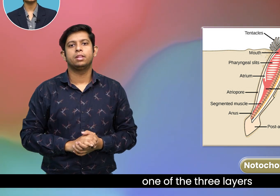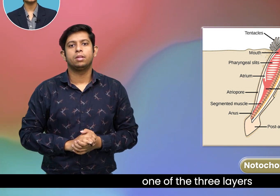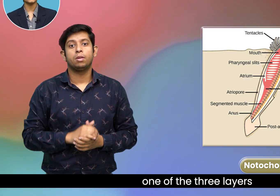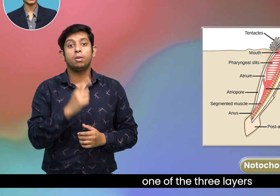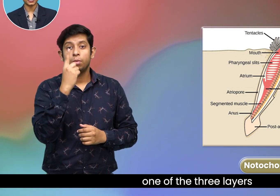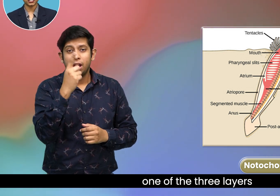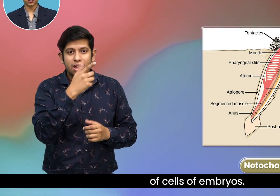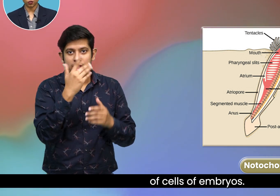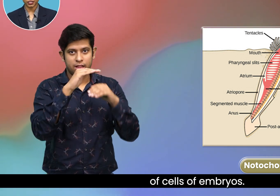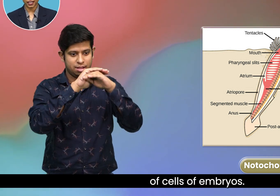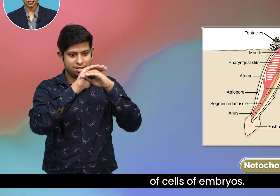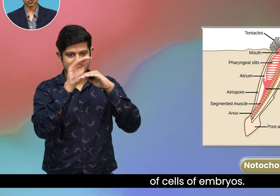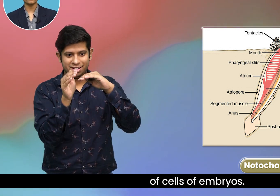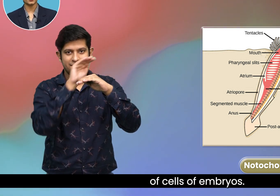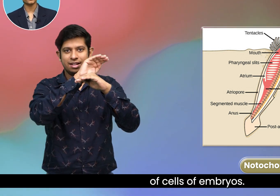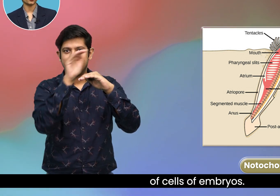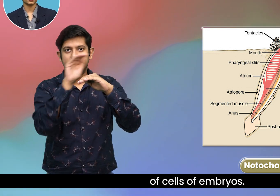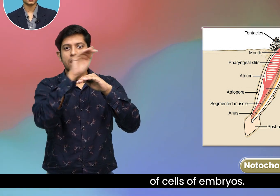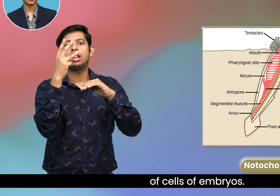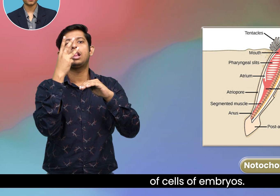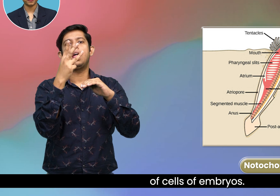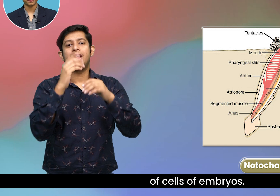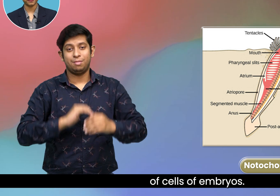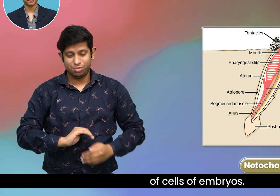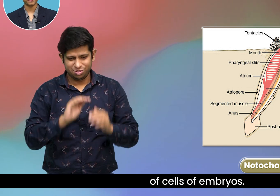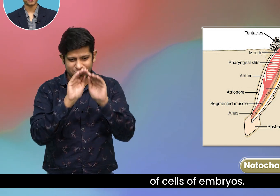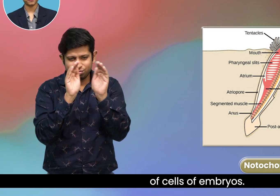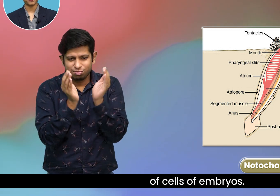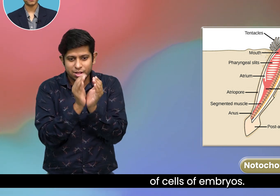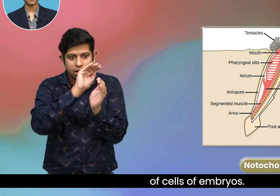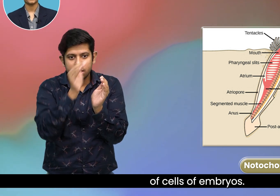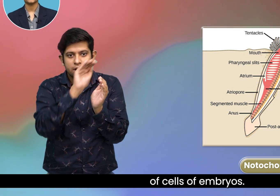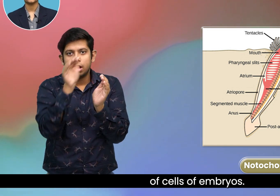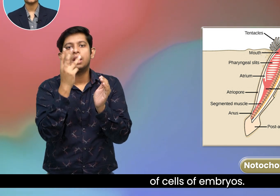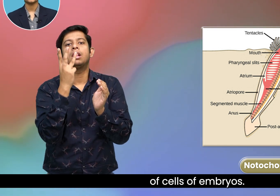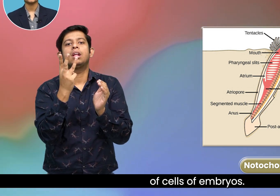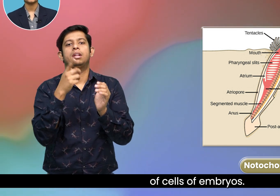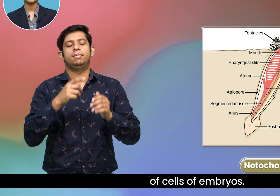One of the 3 layers of cells of embryos.